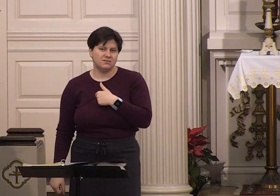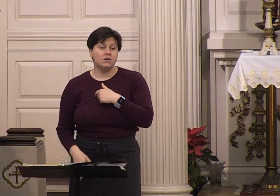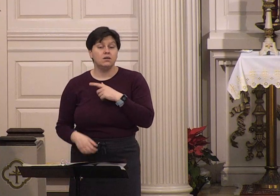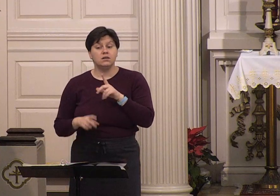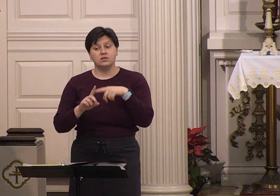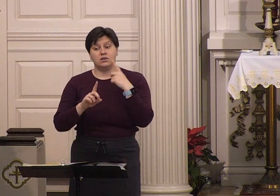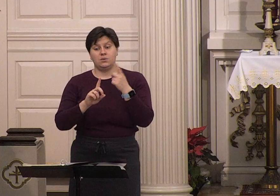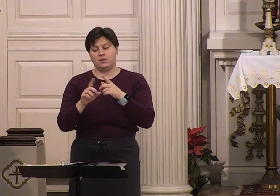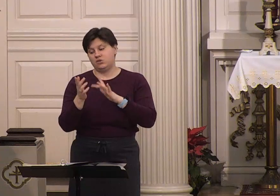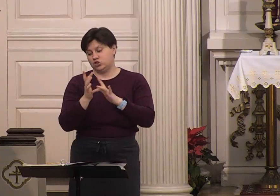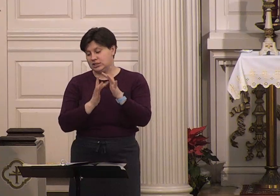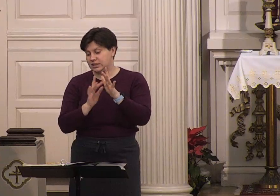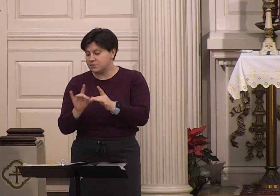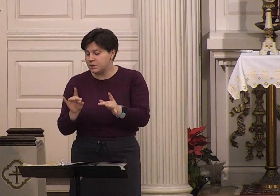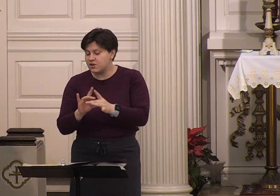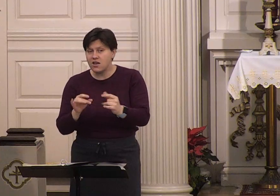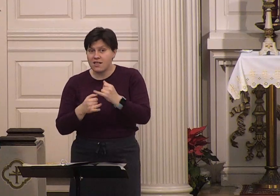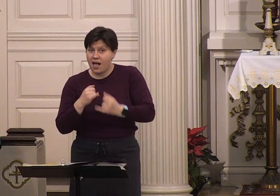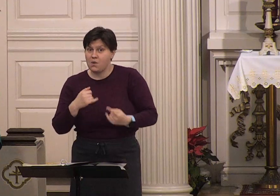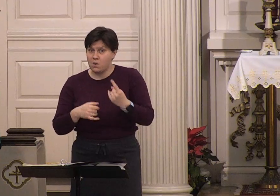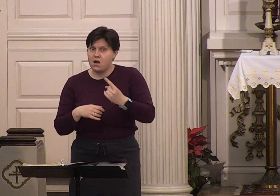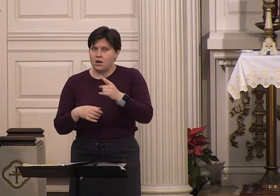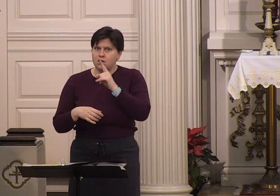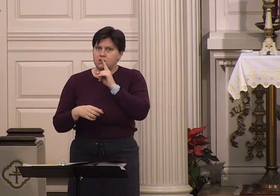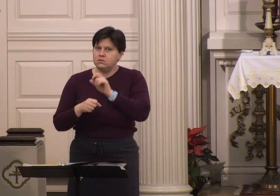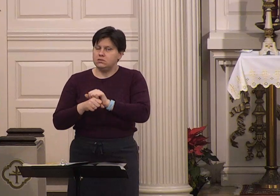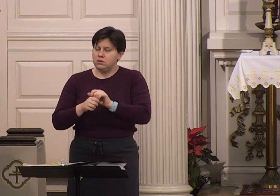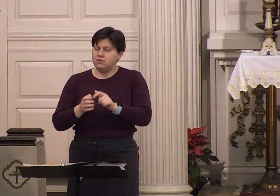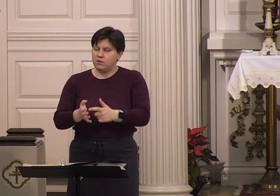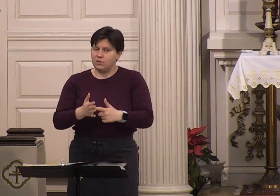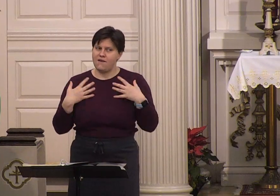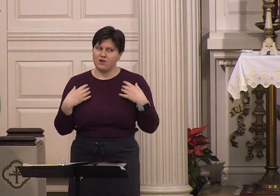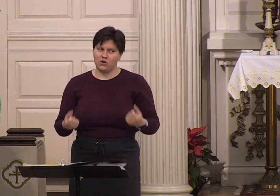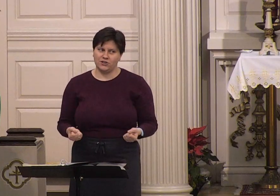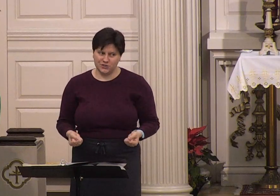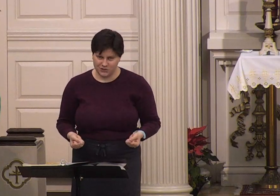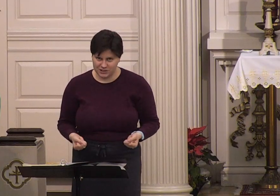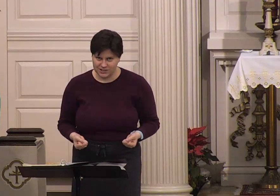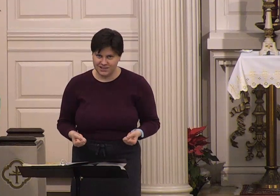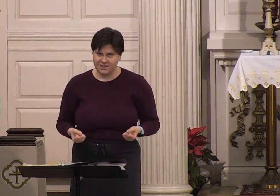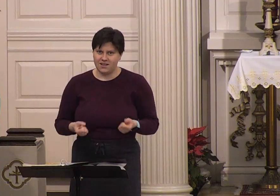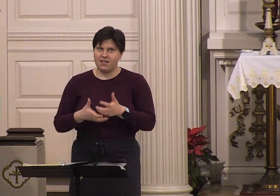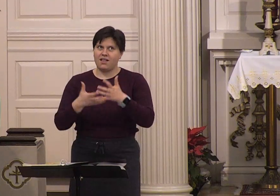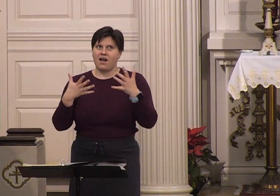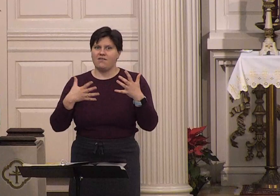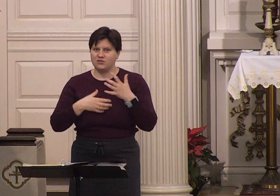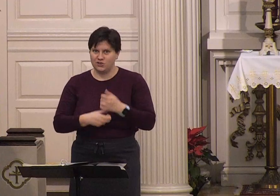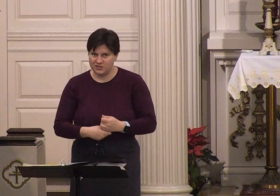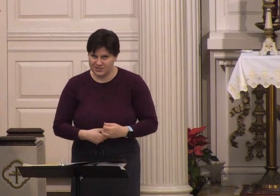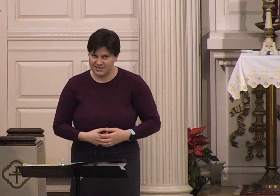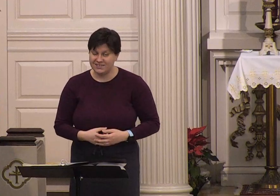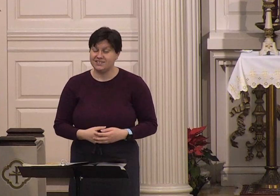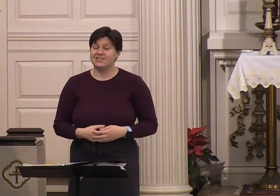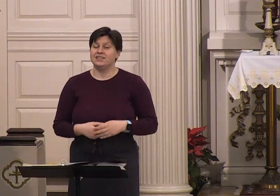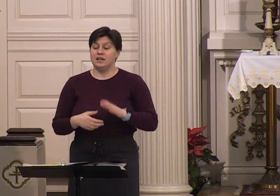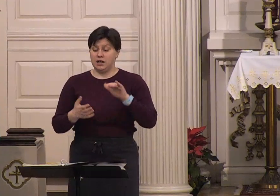the last ones, which require a tremendous amount of courage, trust in God, we can do these